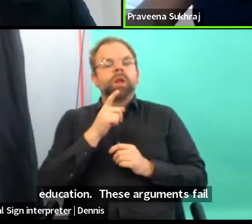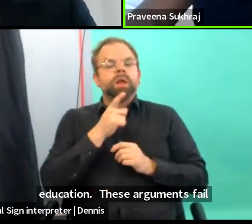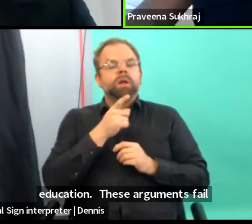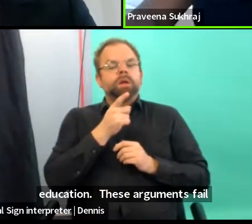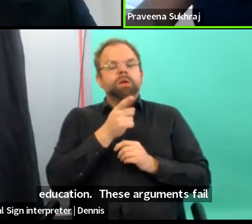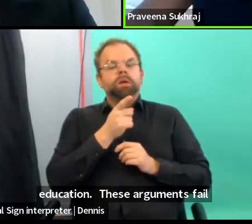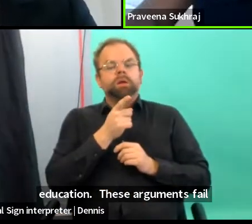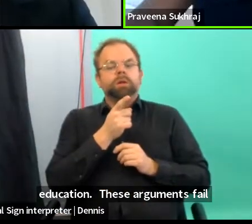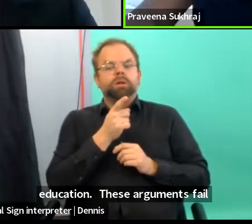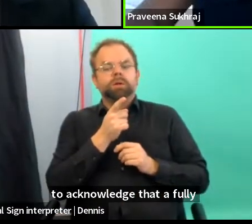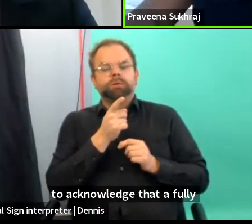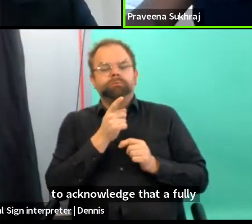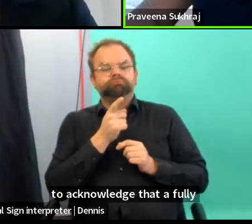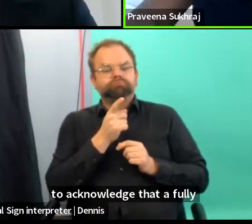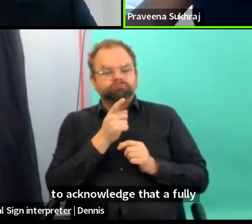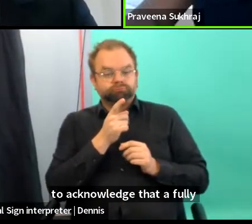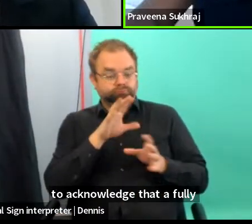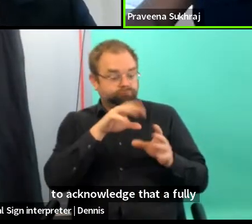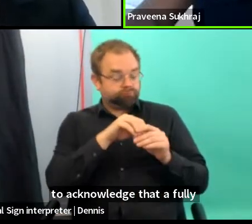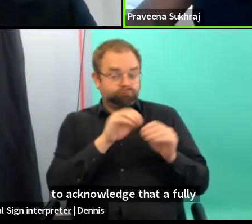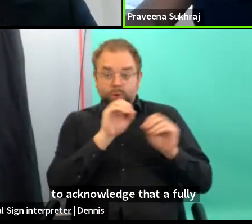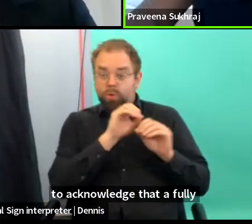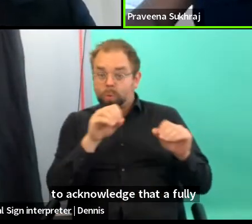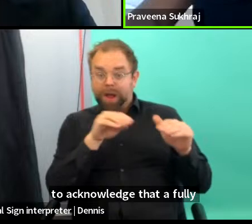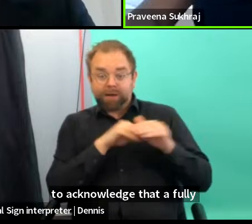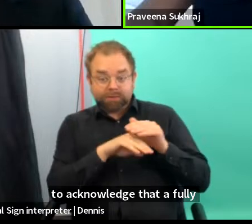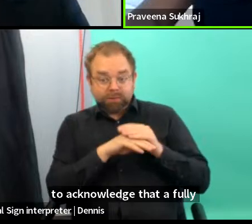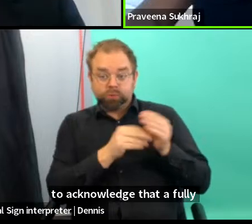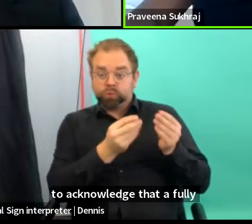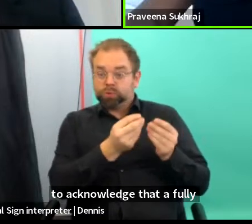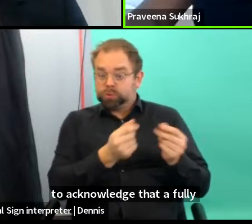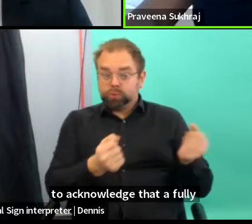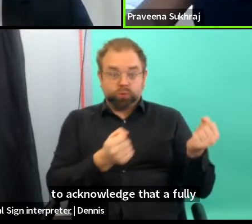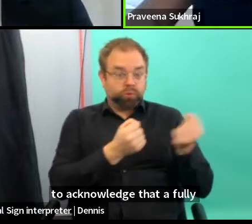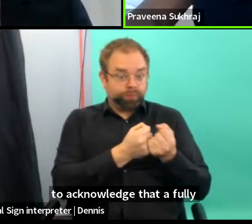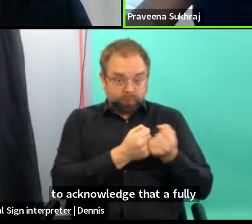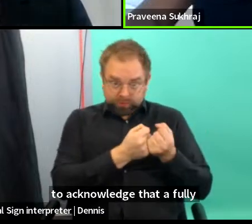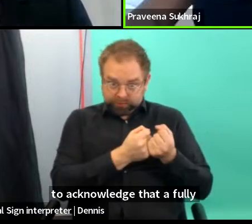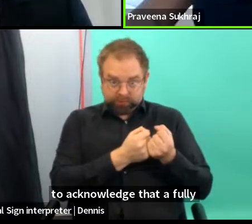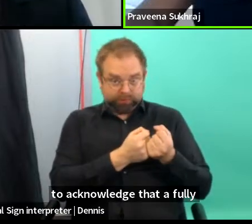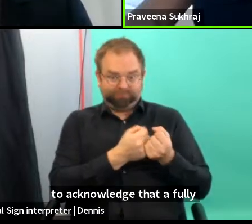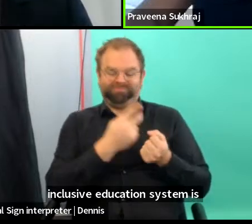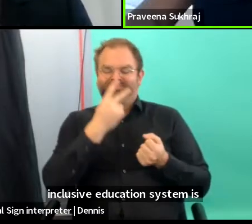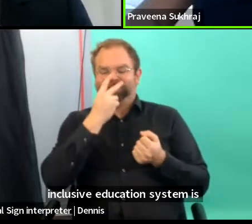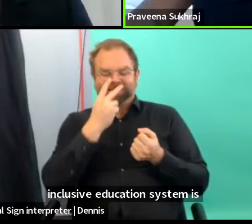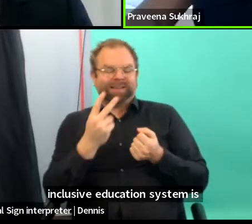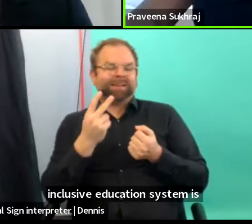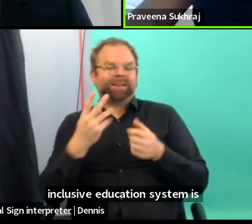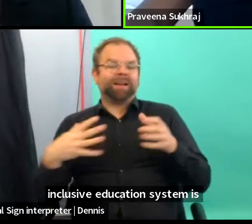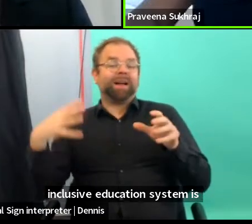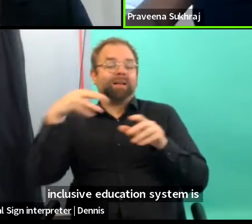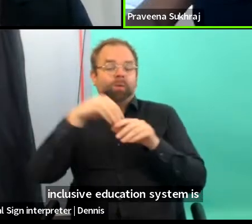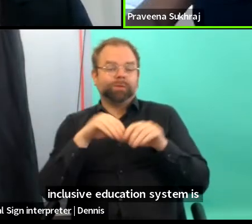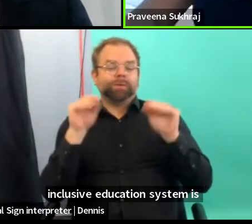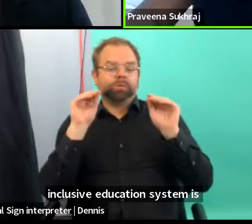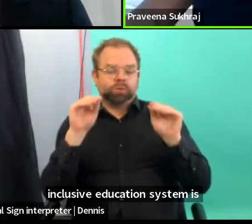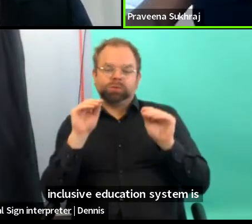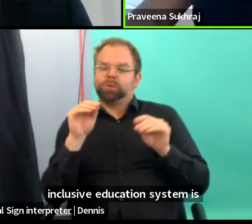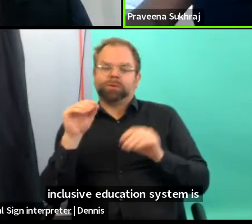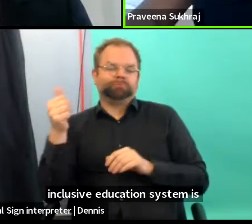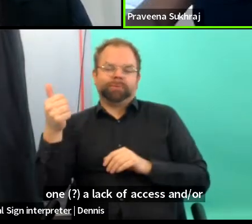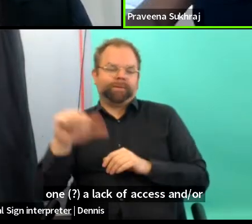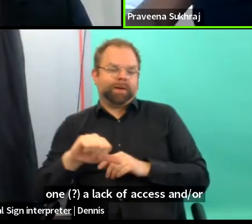education system is one is accessible, a lack of access and or resources, and